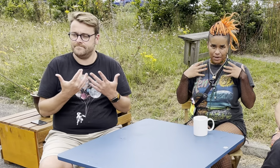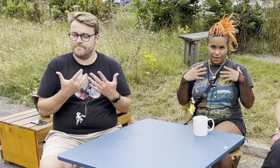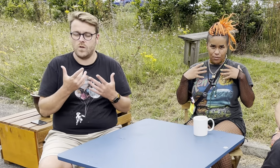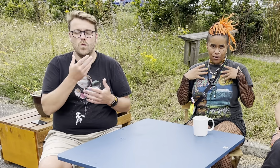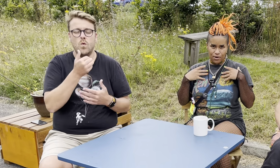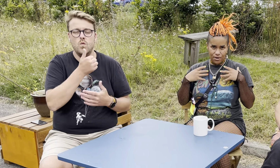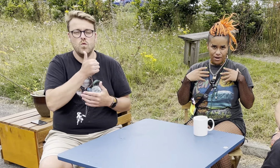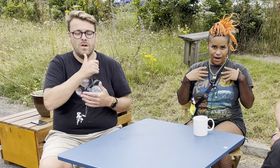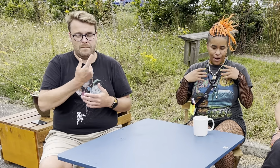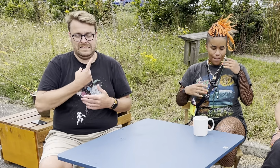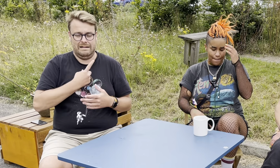bit more,